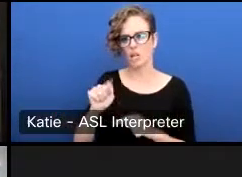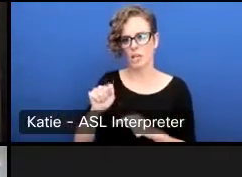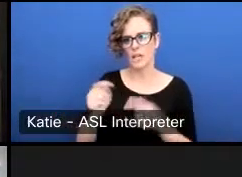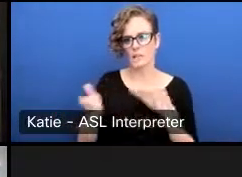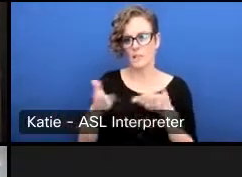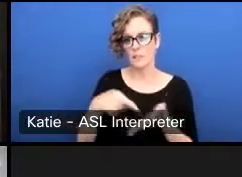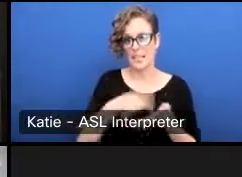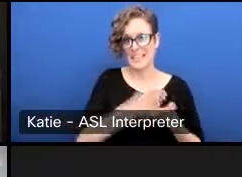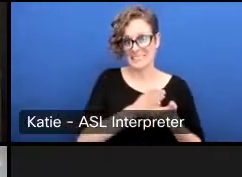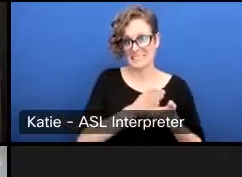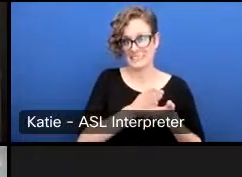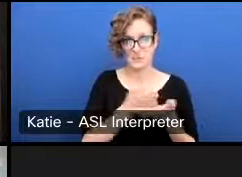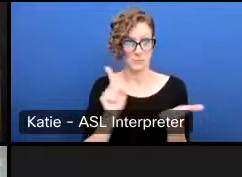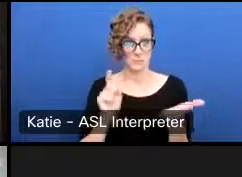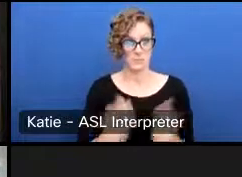billing ends.